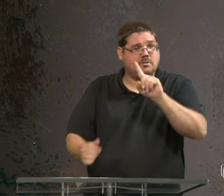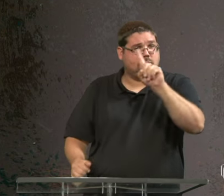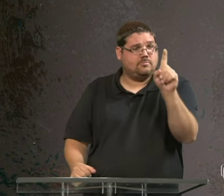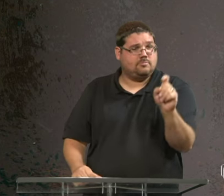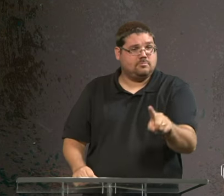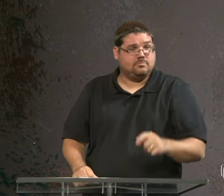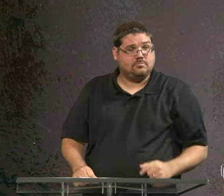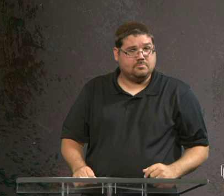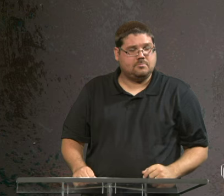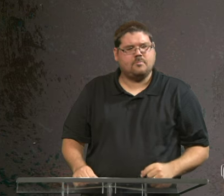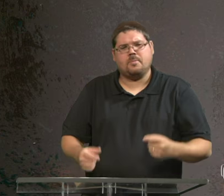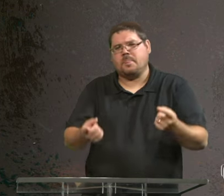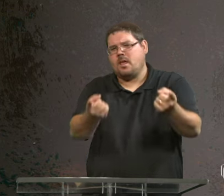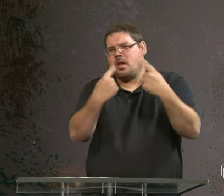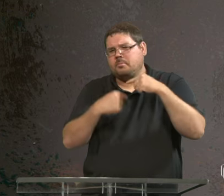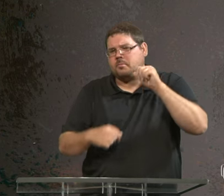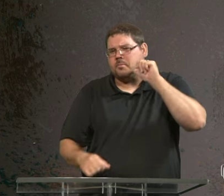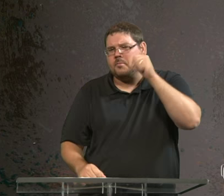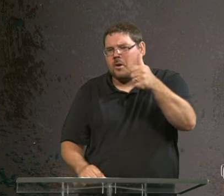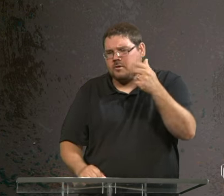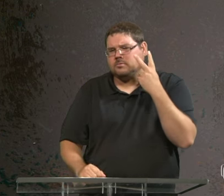things to help lead your life, but are you following them?